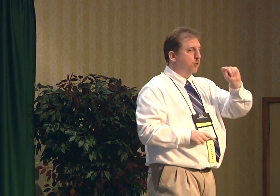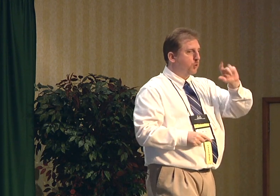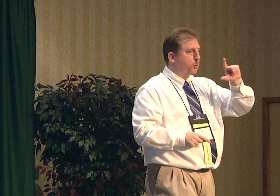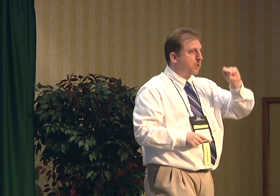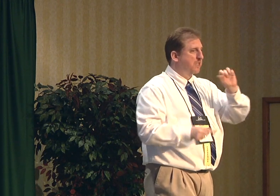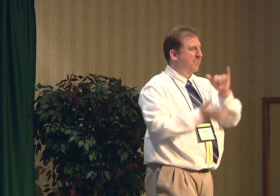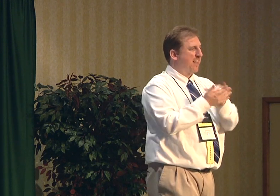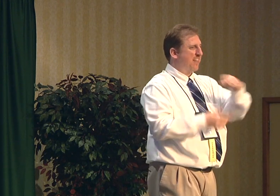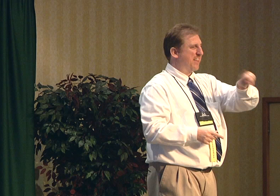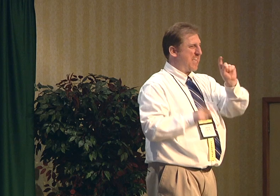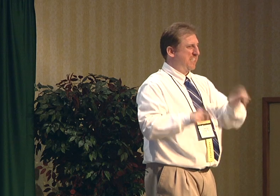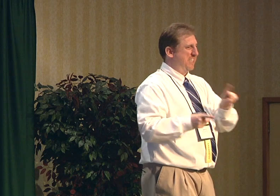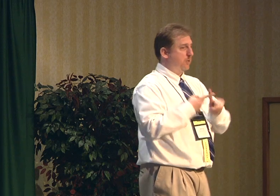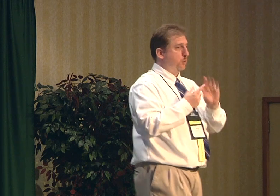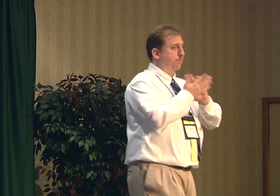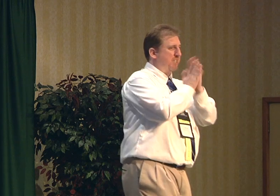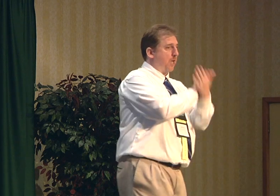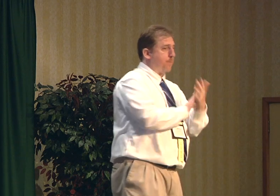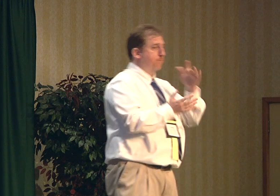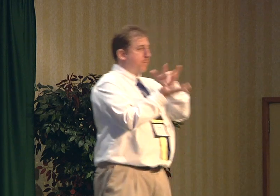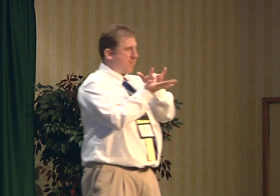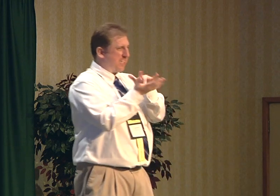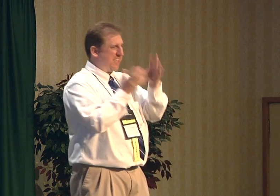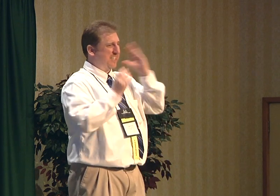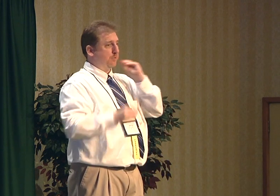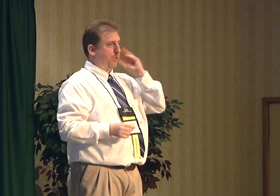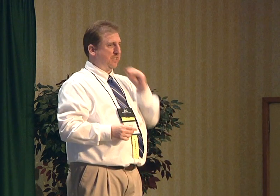training and the tools that they need to become medically